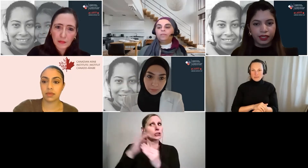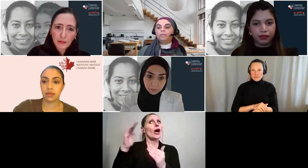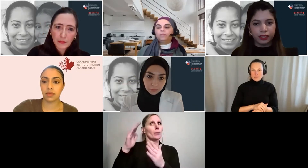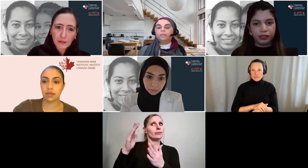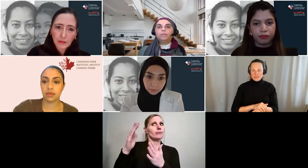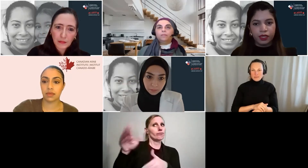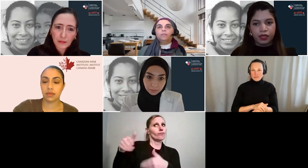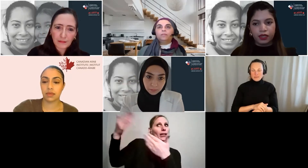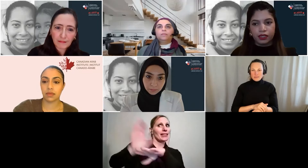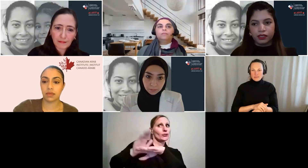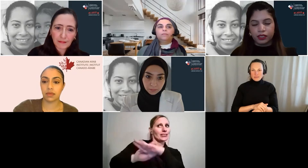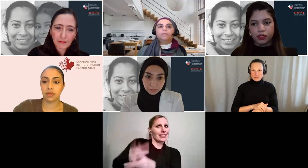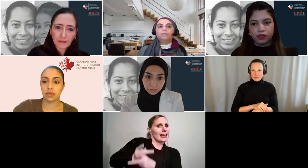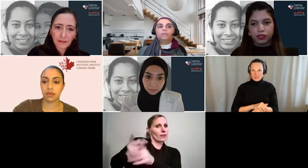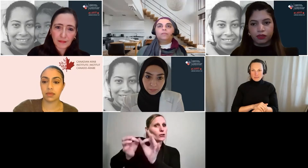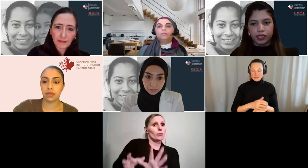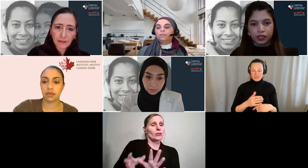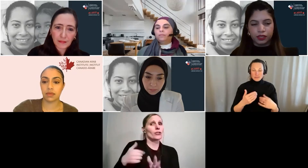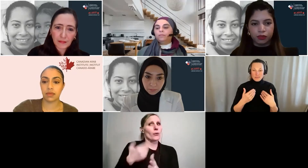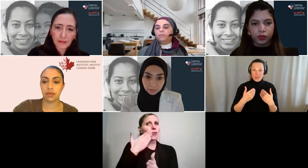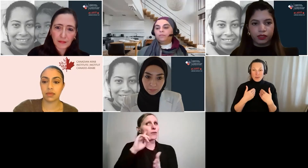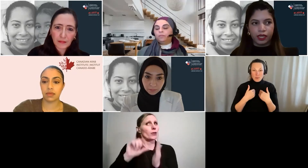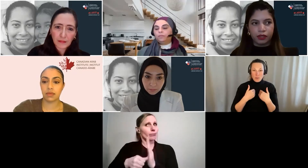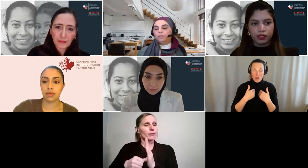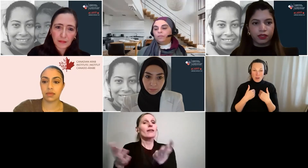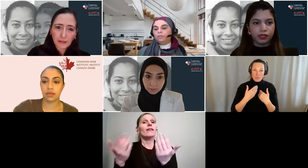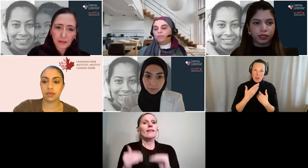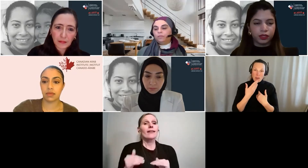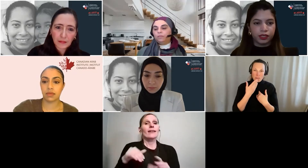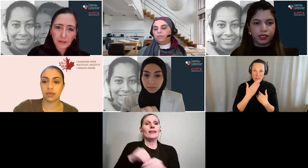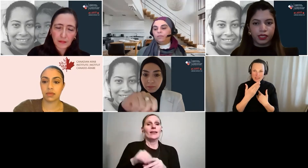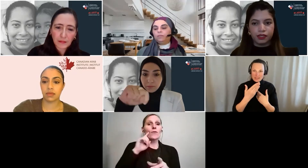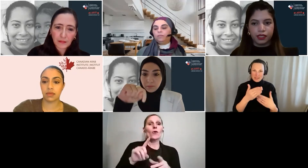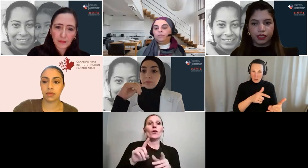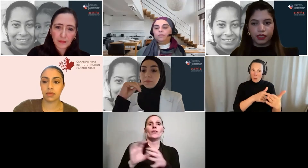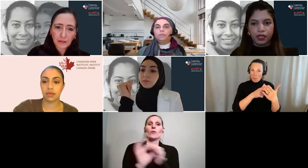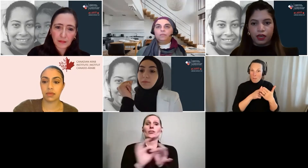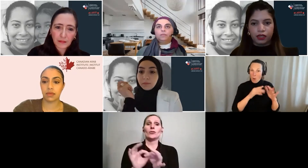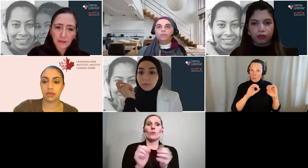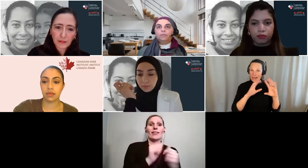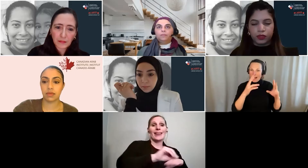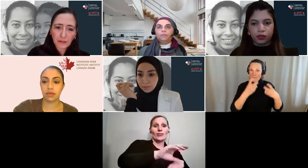highlighted that, Lola. In terms of the relationship with counselors and interpreters, I can say that